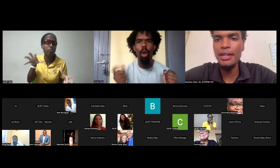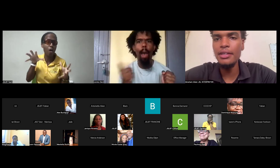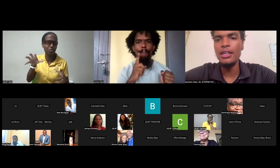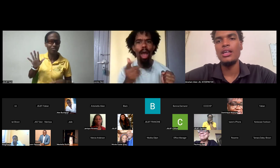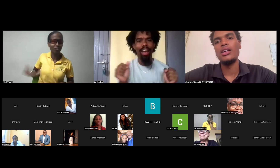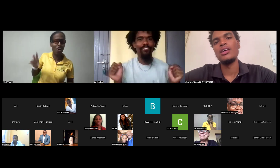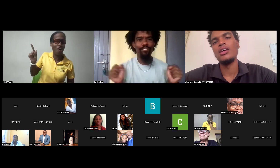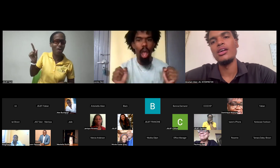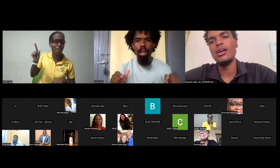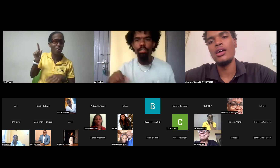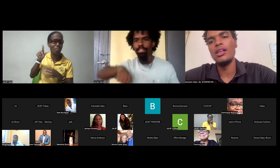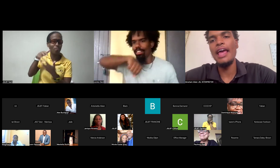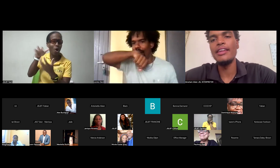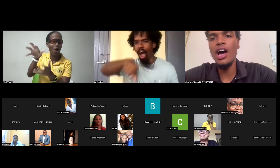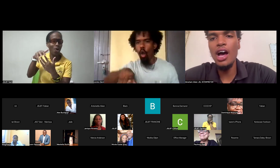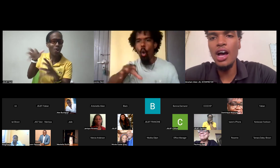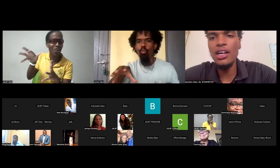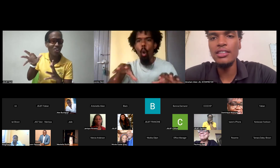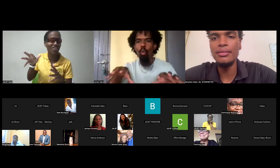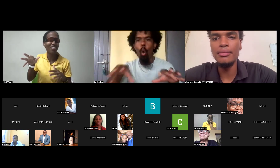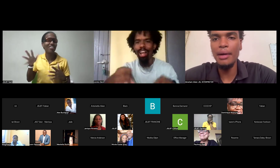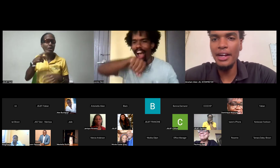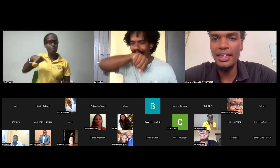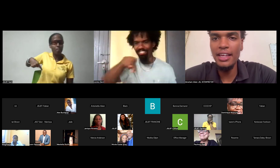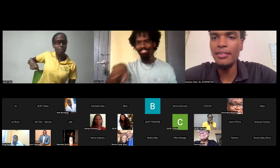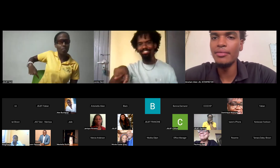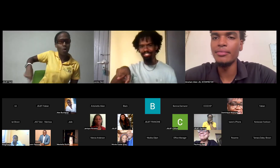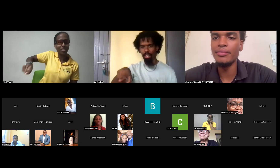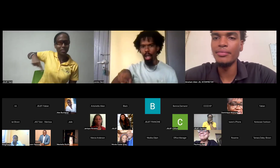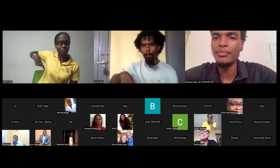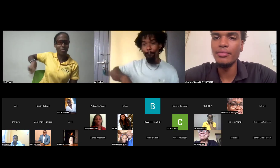afraid, like dog, barking,